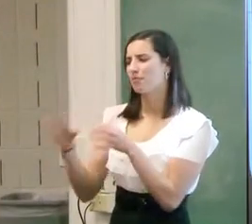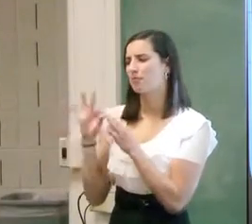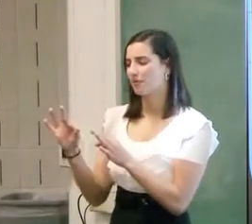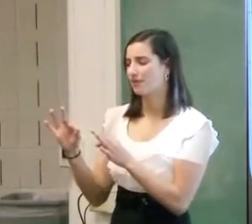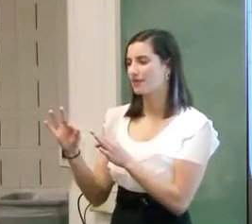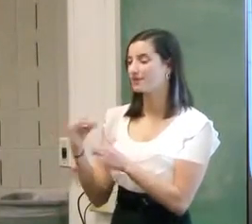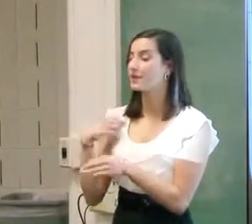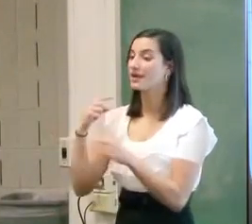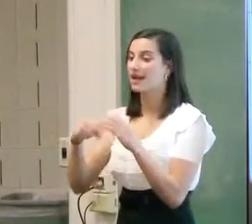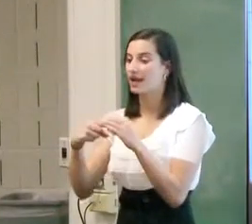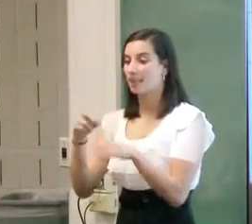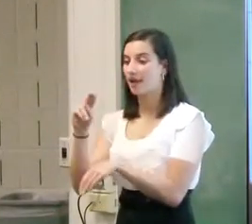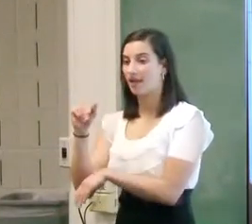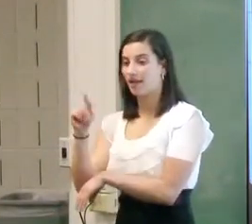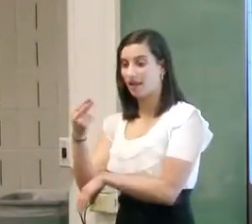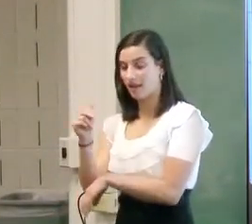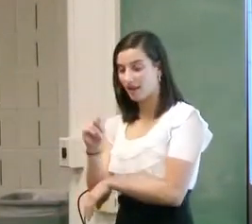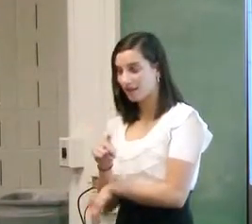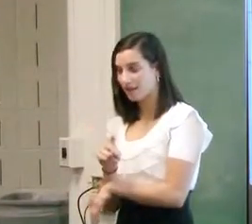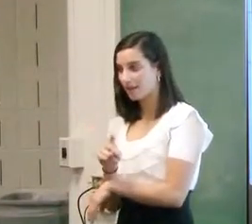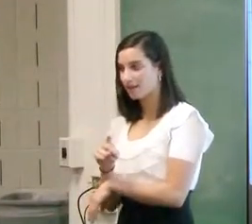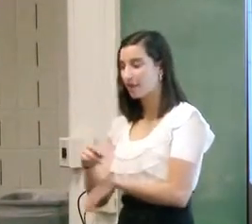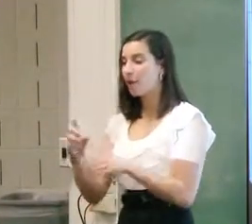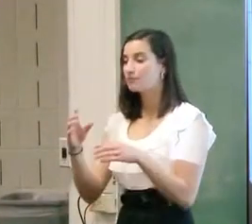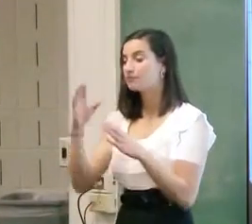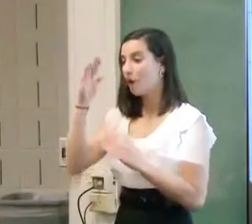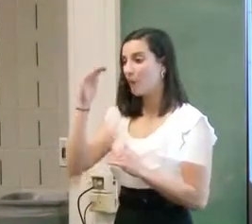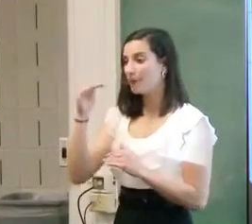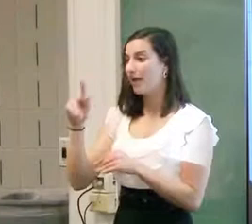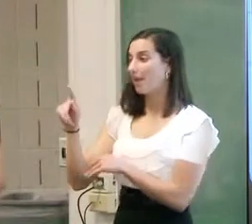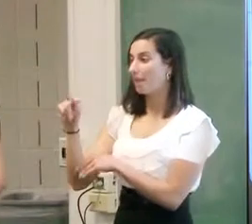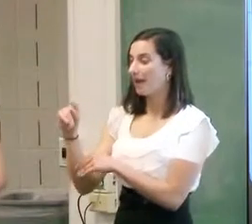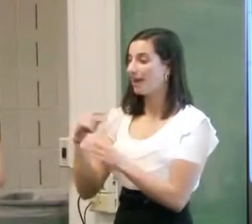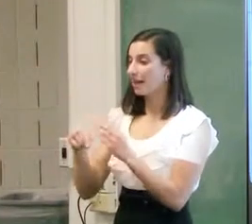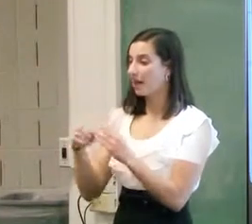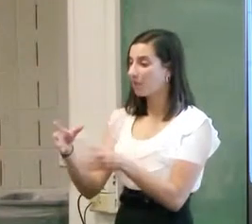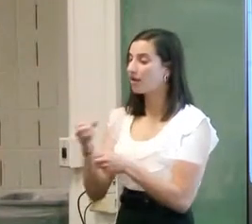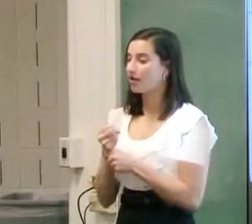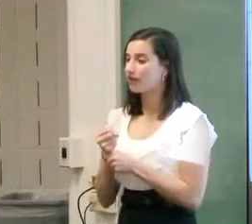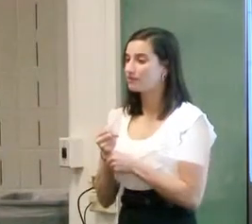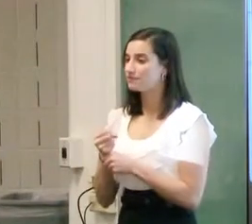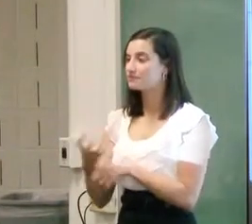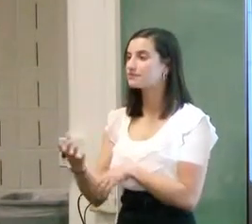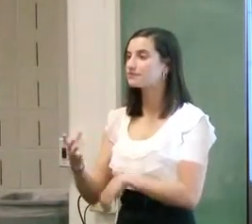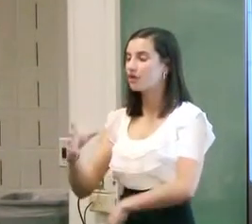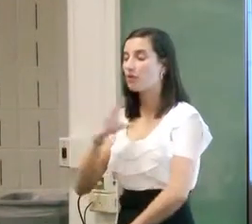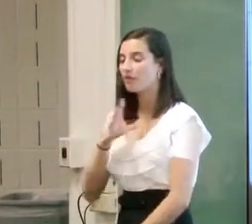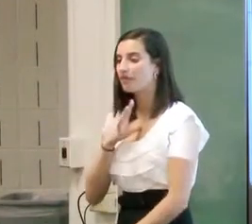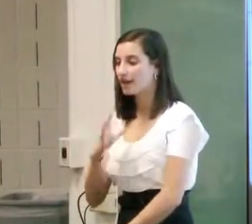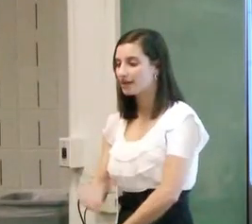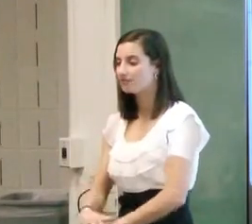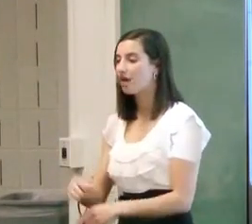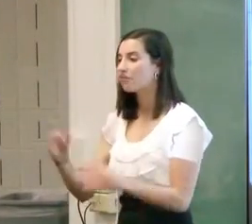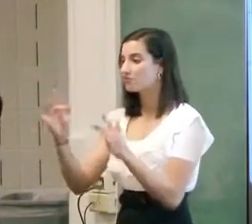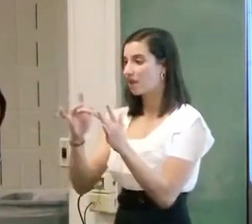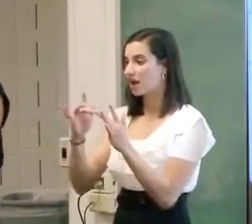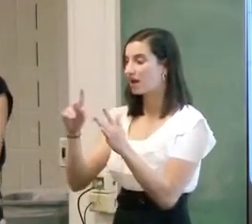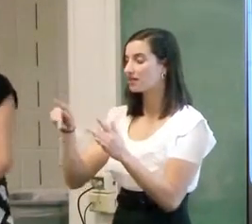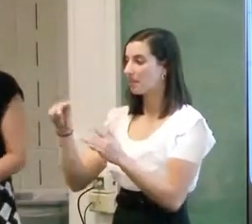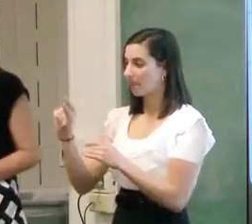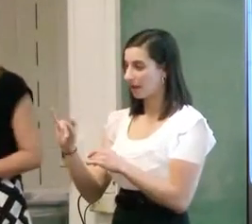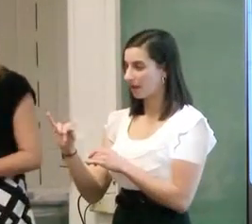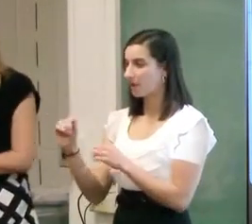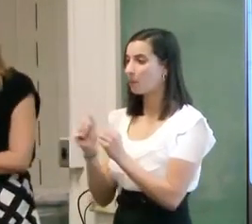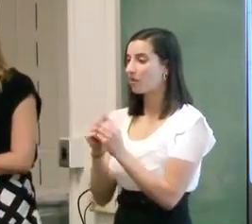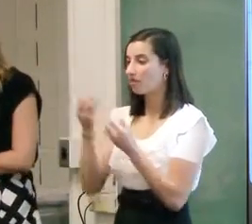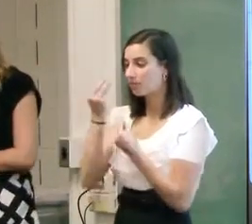emailed Nathan in hopes to get Patty's email. He talked to Patty and she said that it'd be okay if I got her email. So I contacted her with all